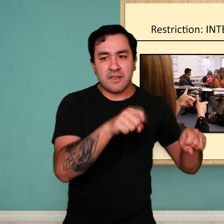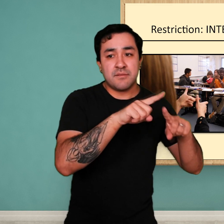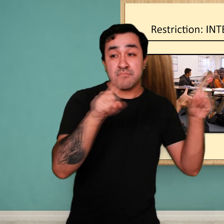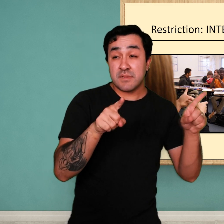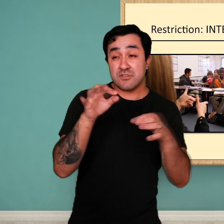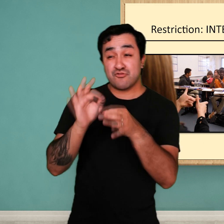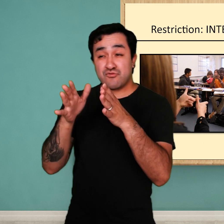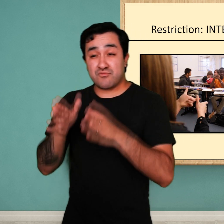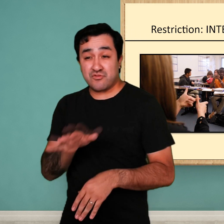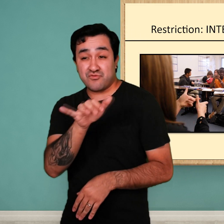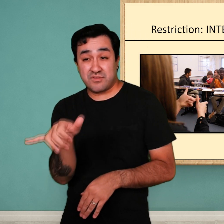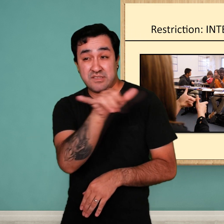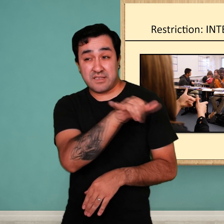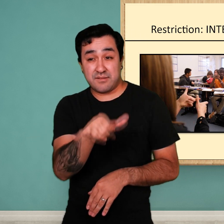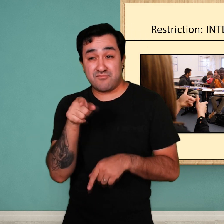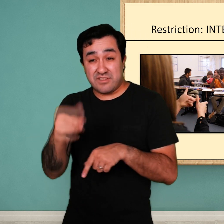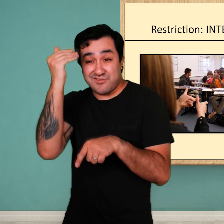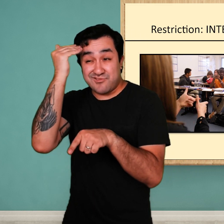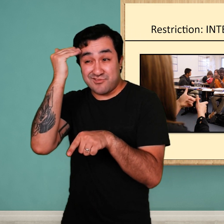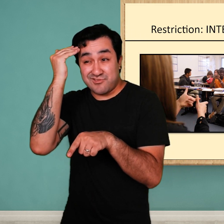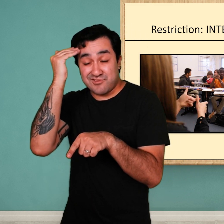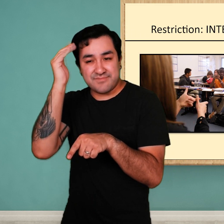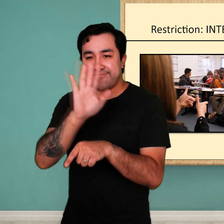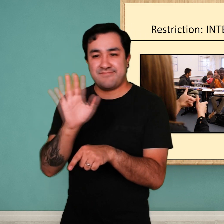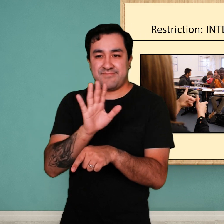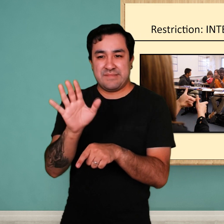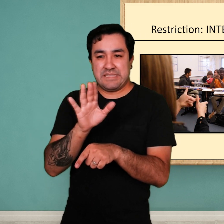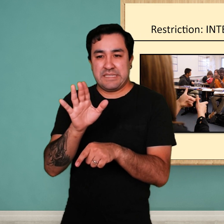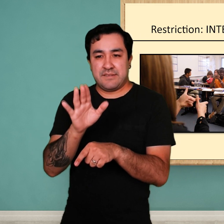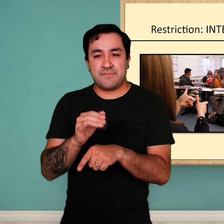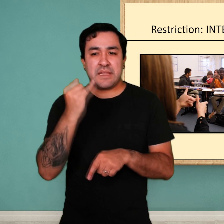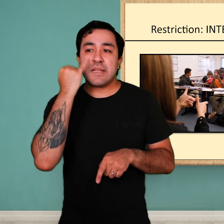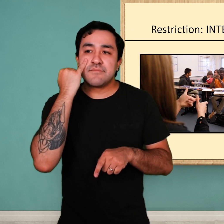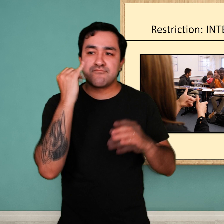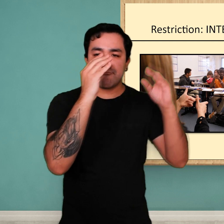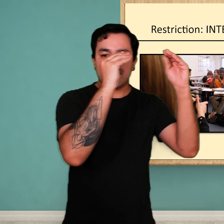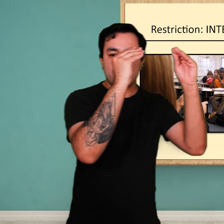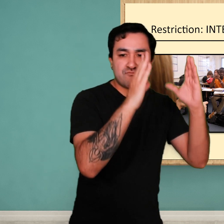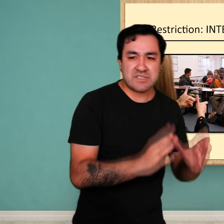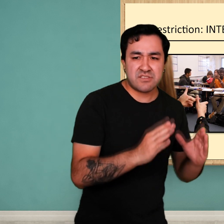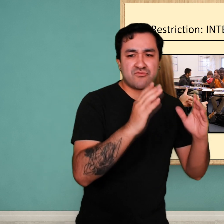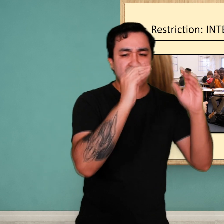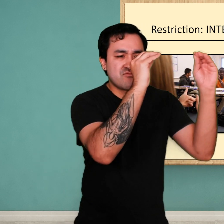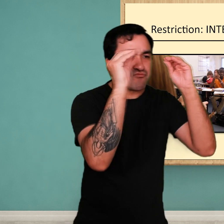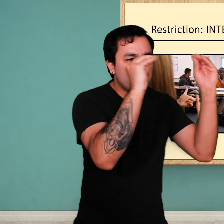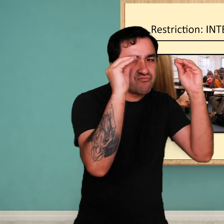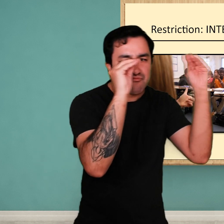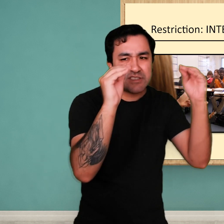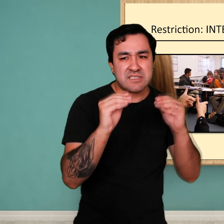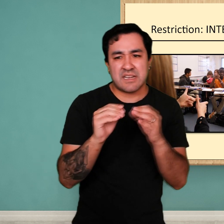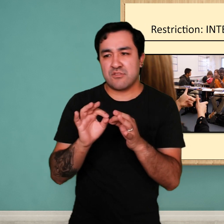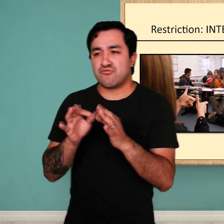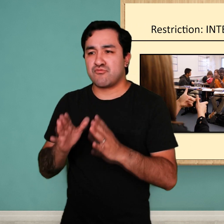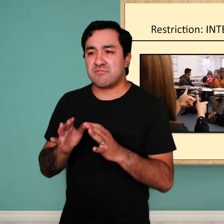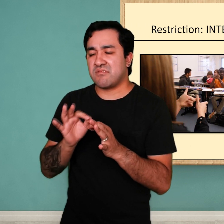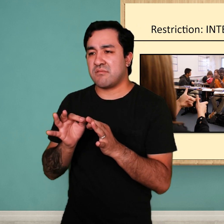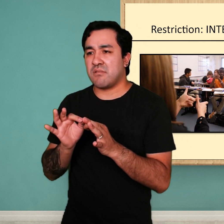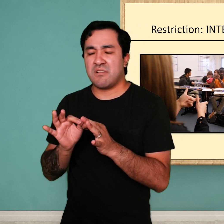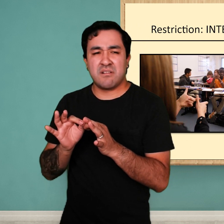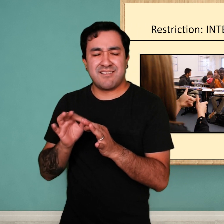teacher. If the interpreter is faced with a concept, terminology, etc., that they do not understand, they will not